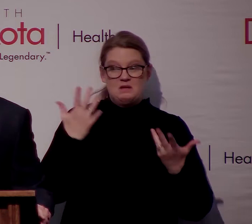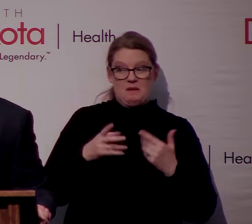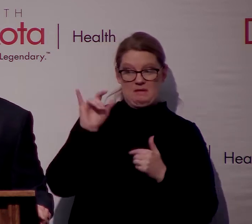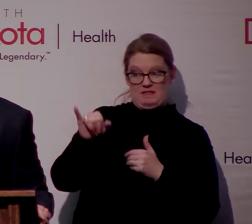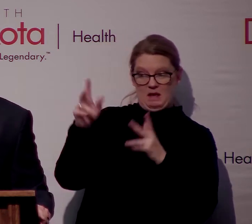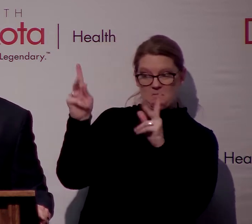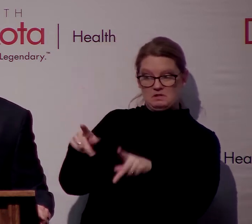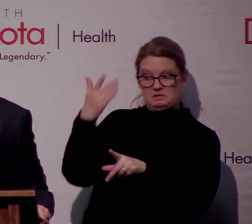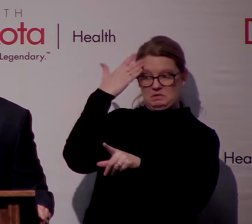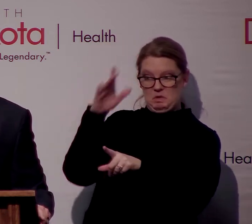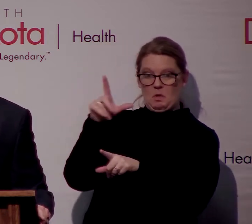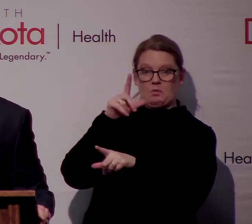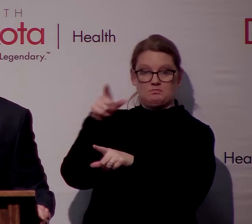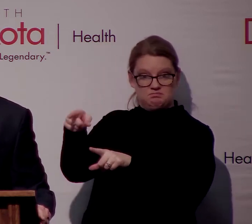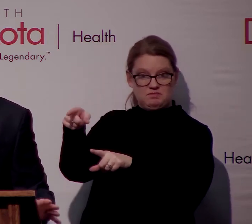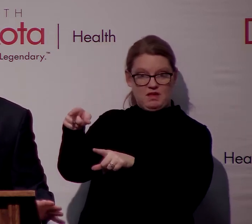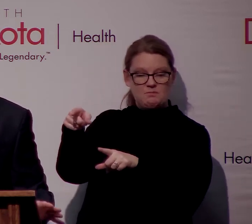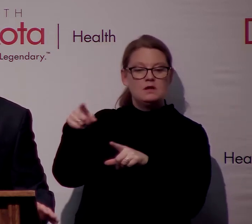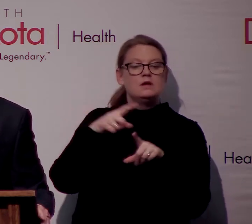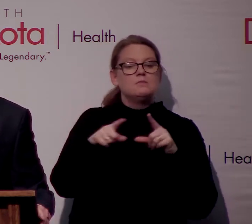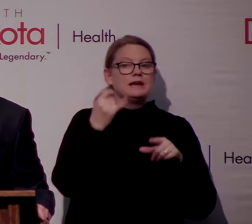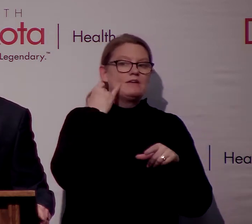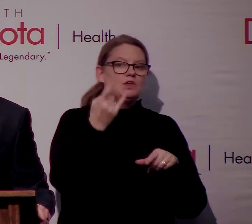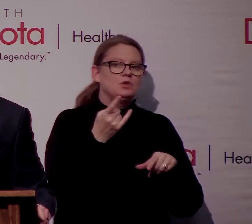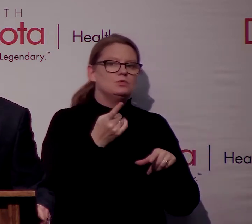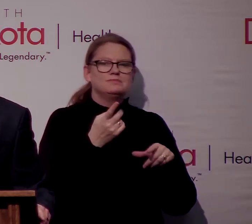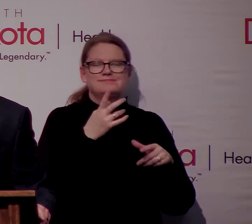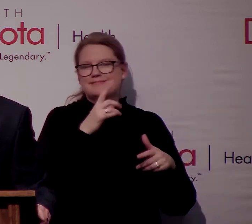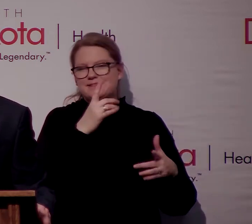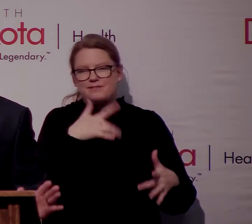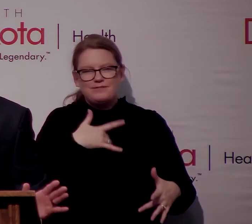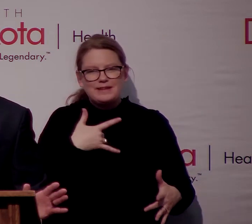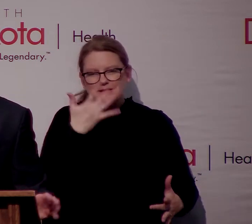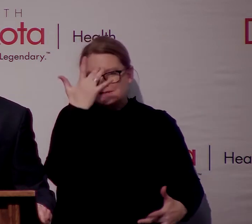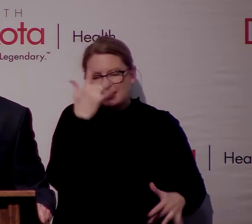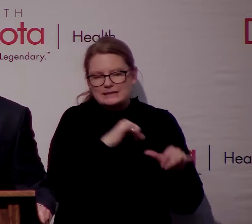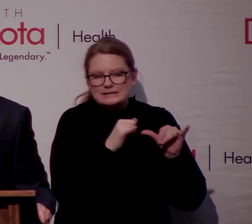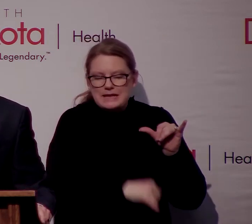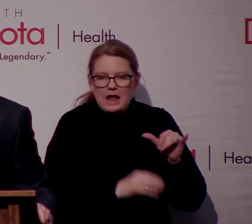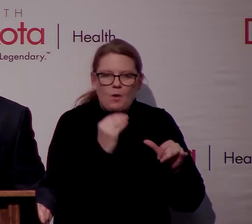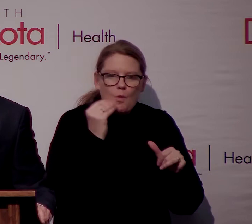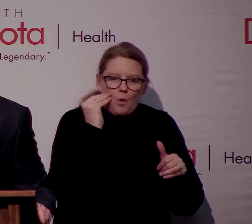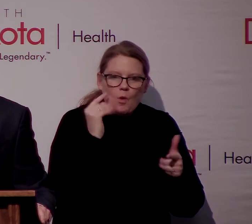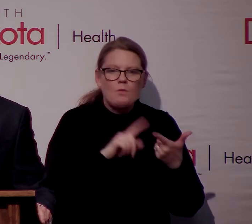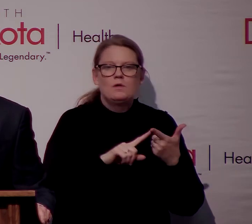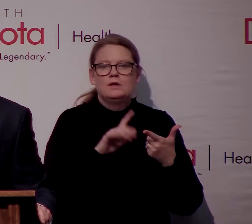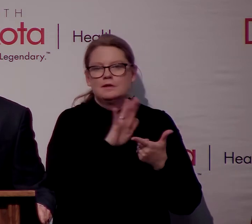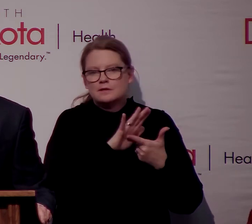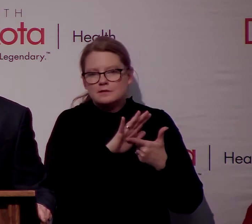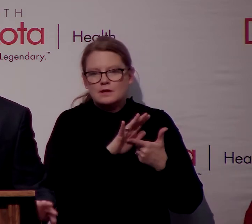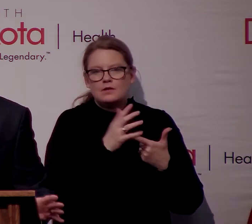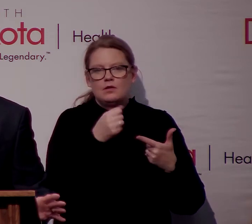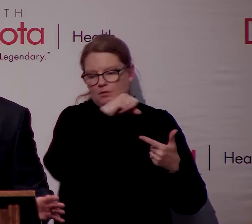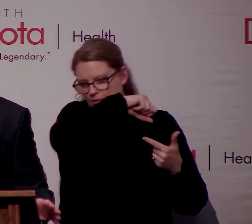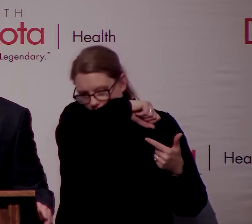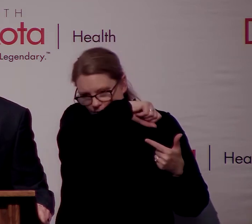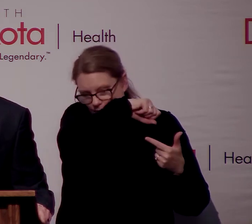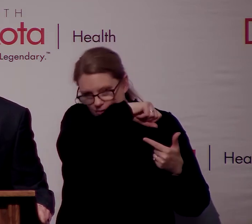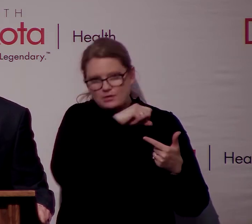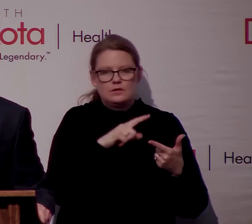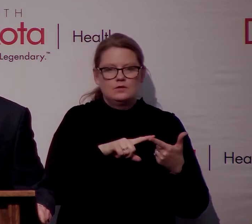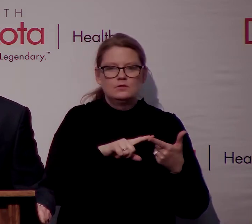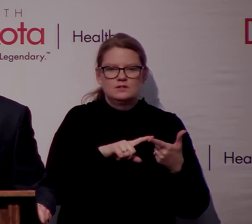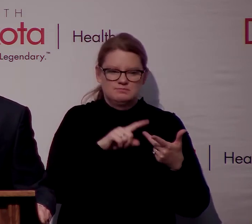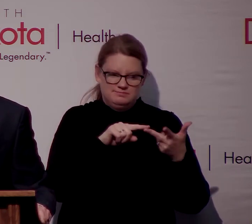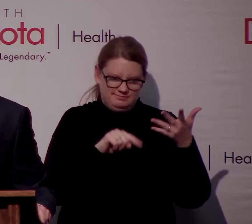help slow the spread of this. So that means if you're not feeling well, stay home. That means practice all the good hygiene. It means cover your cough. It means all the stuff